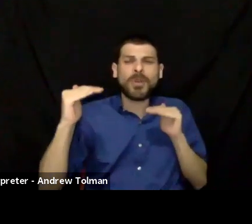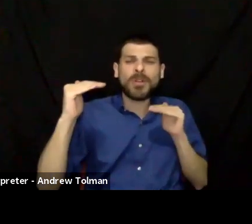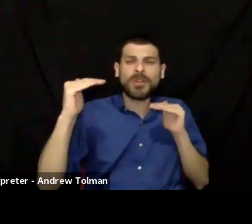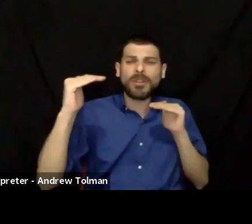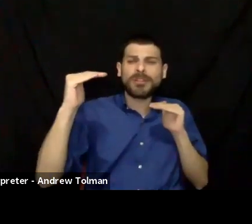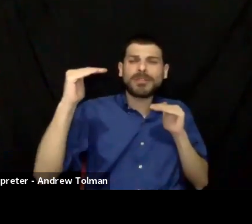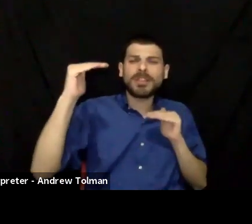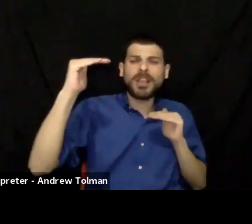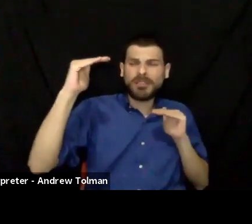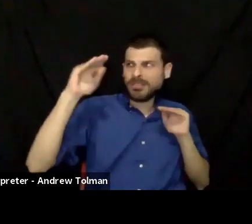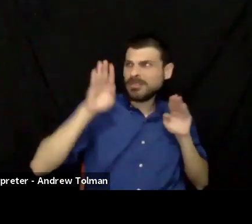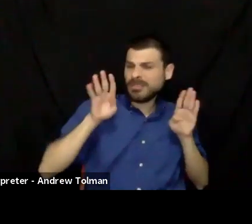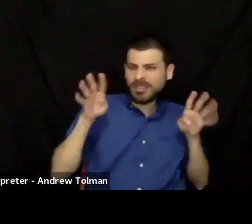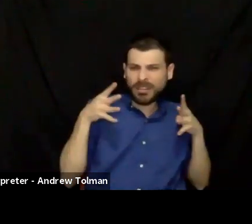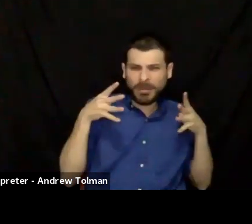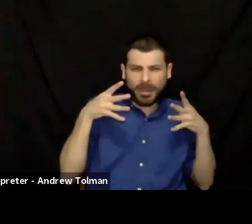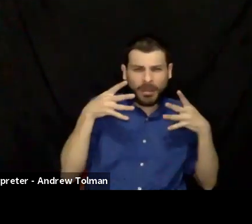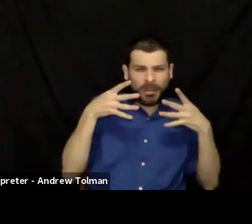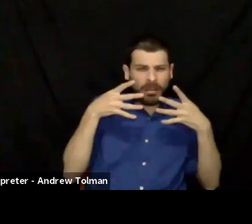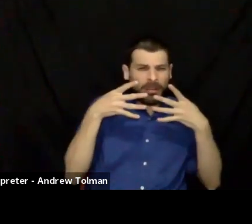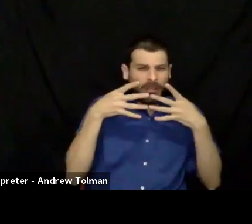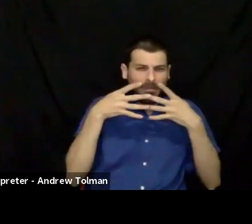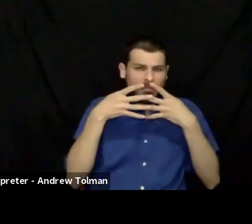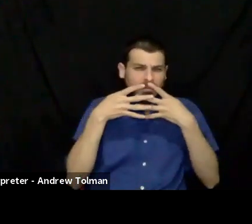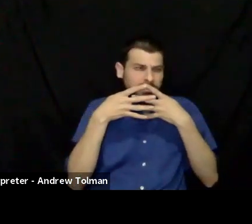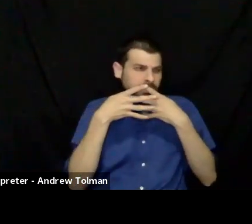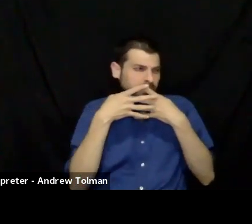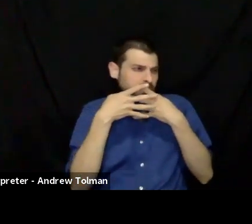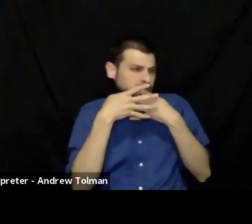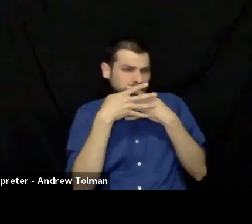guard themselves from everyone.